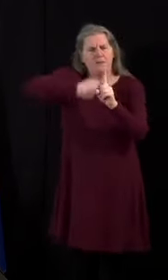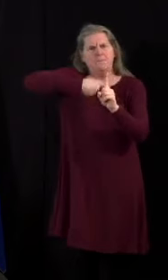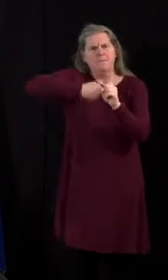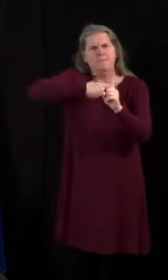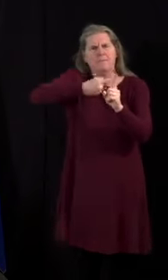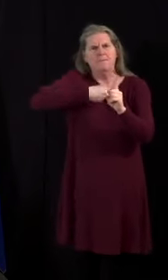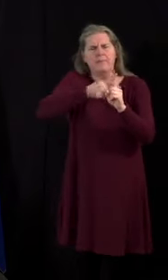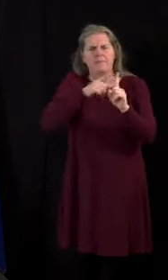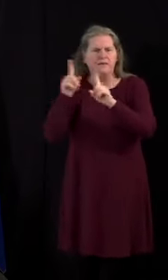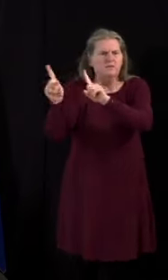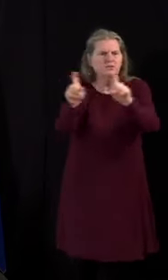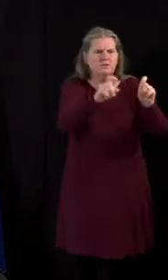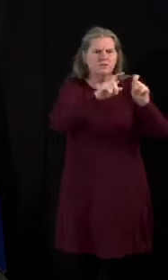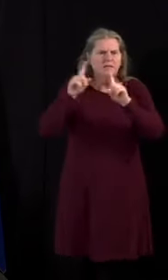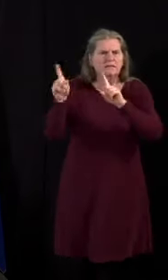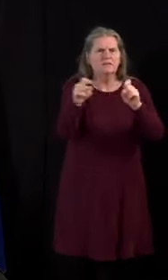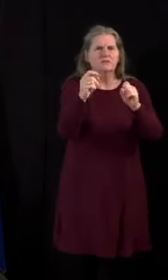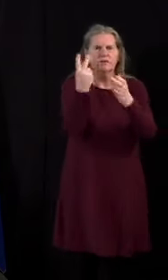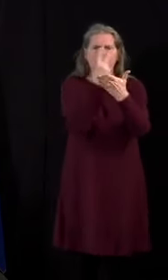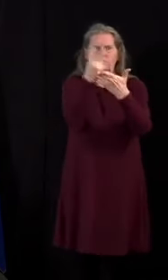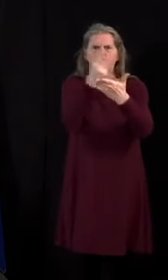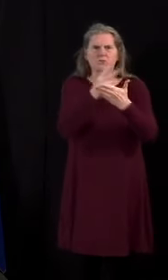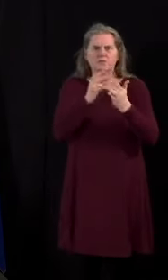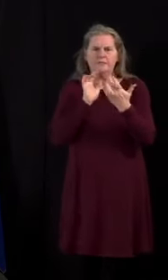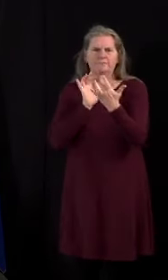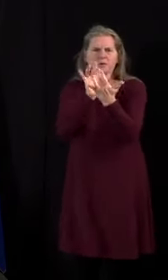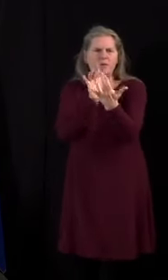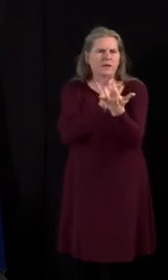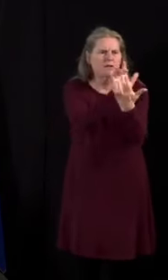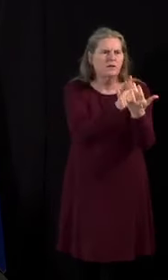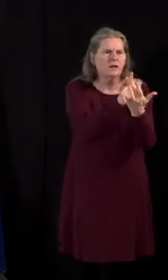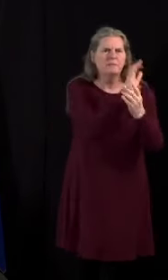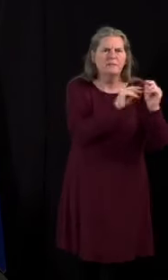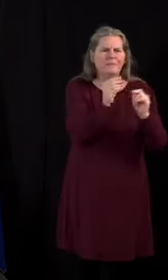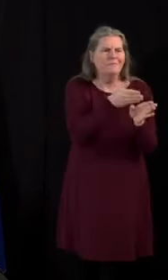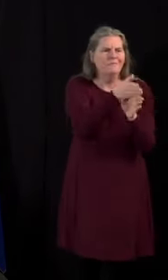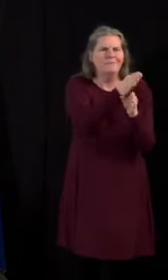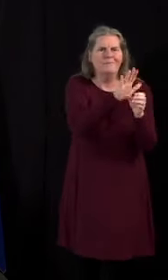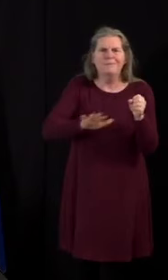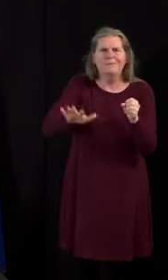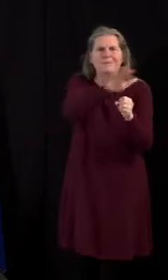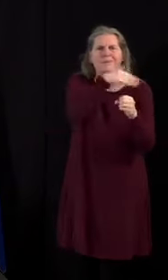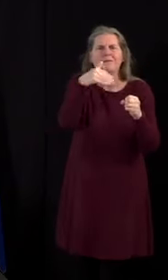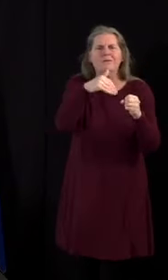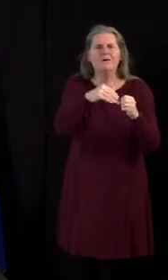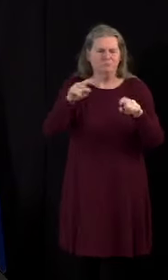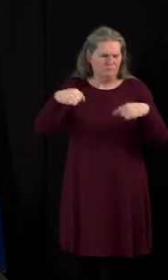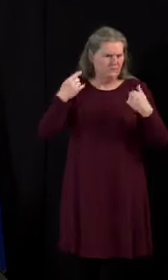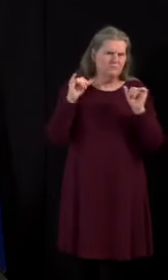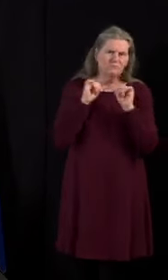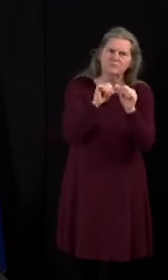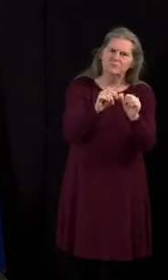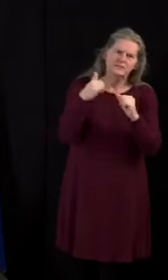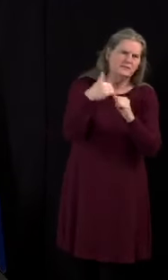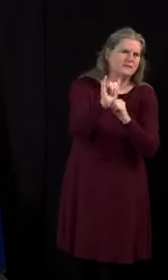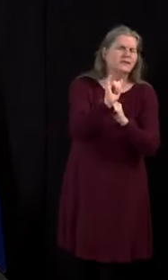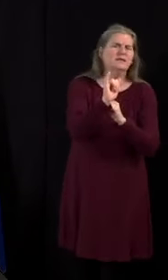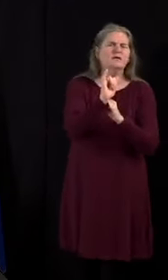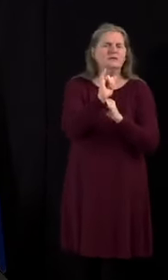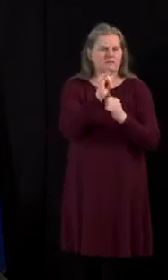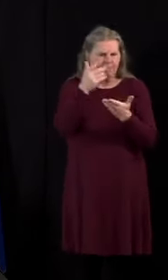sectoral surveys and bi-weekly industry calls. And these efforts are ongoing, and we are committed to bring